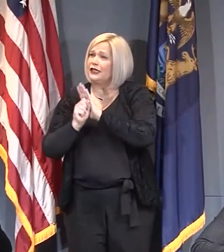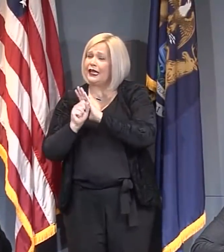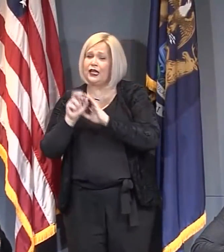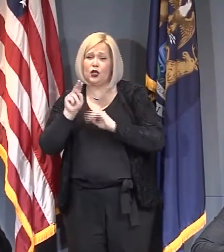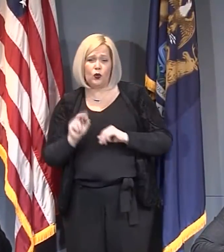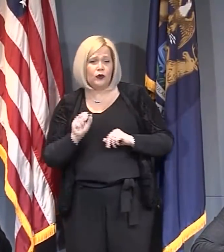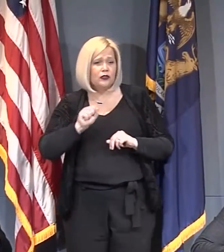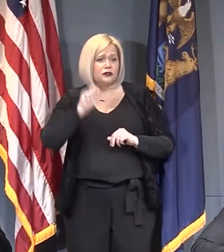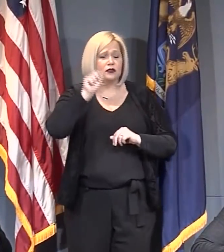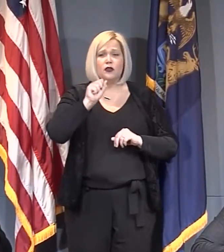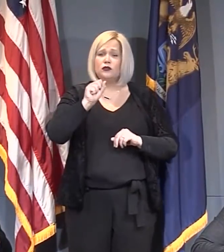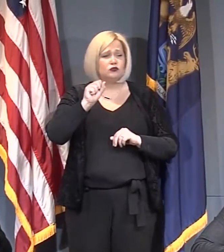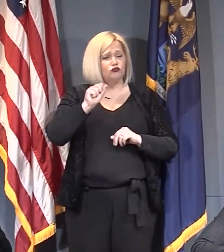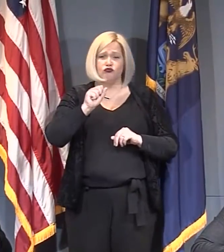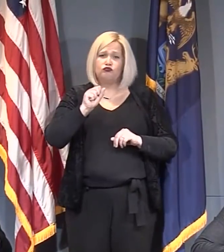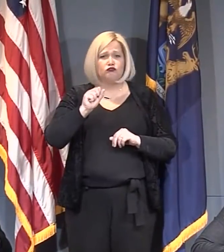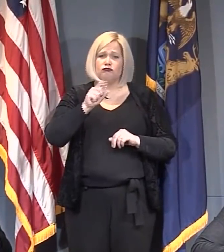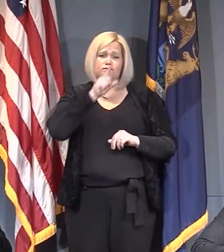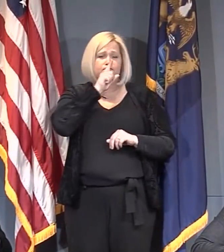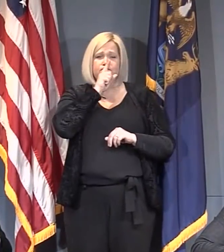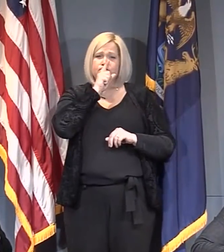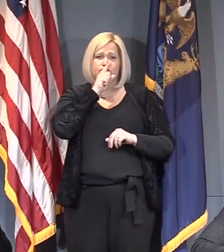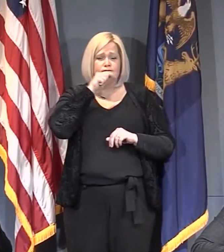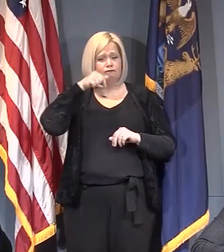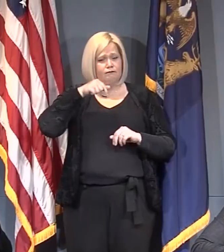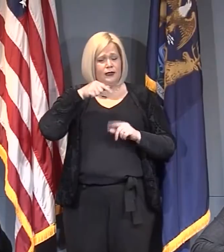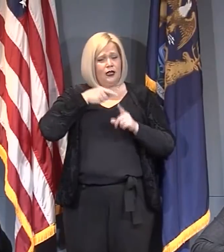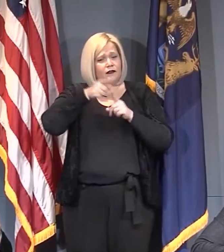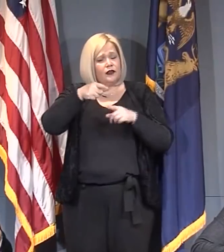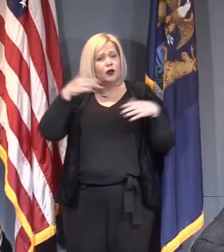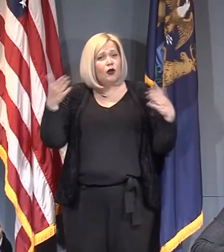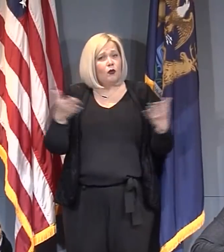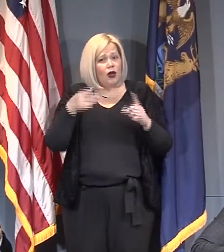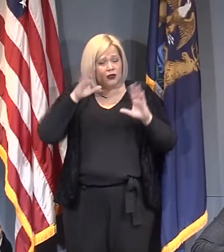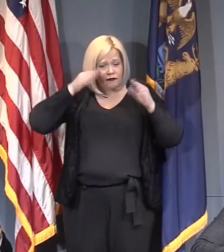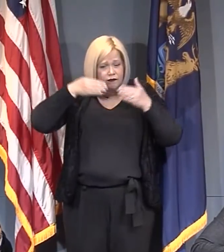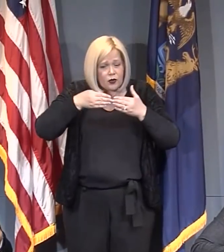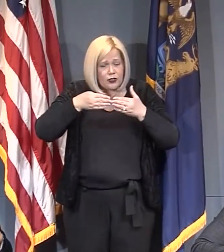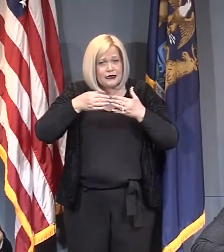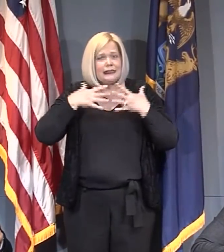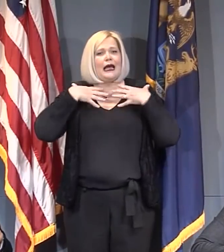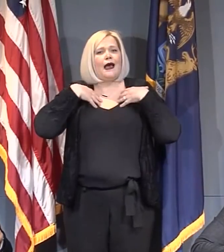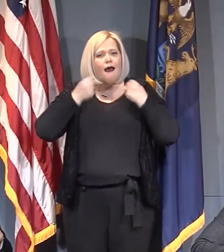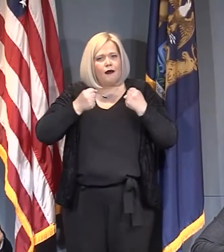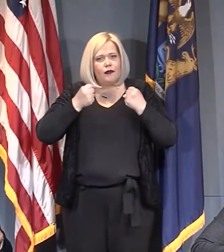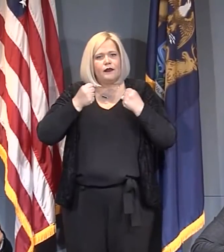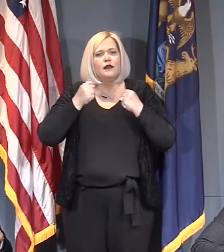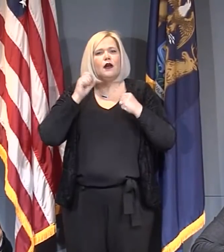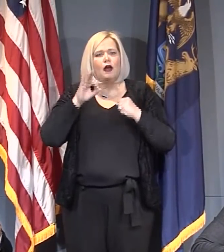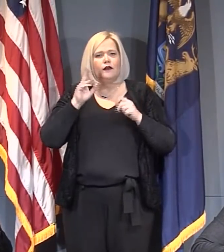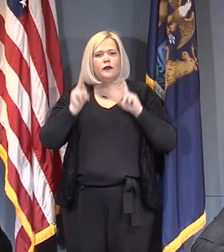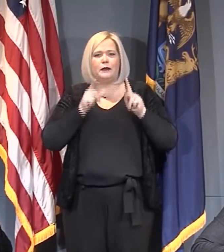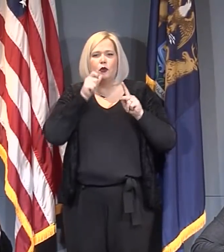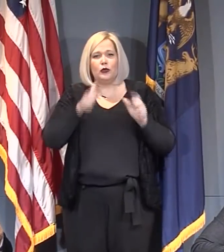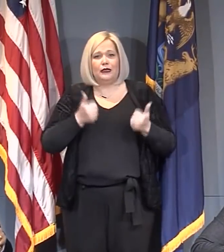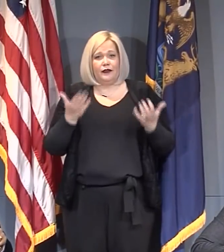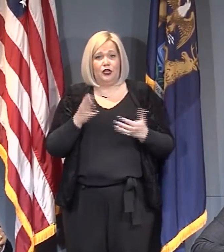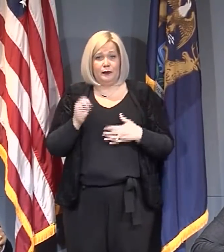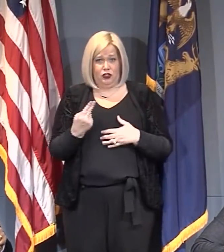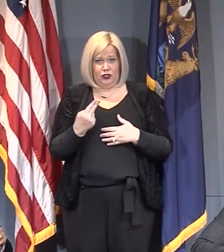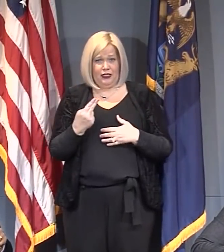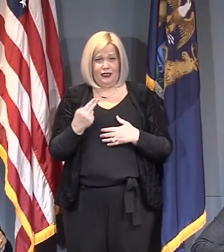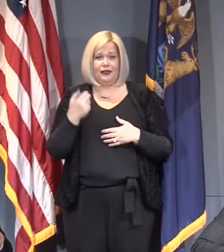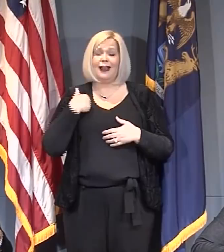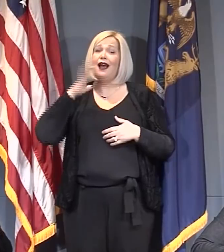about the health and the welfare of the people of Michigan. I am the governor for almost 10 million people, whether they voted for